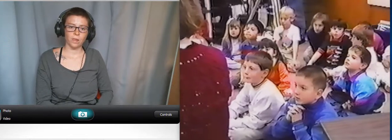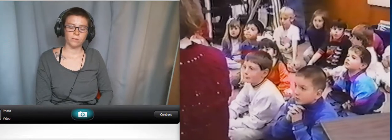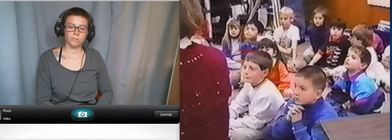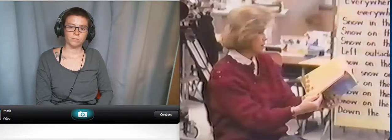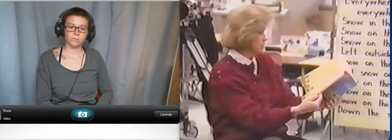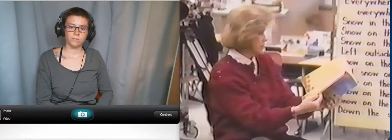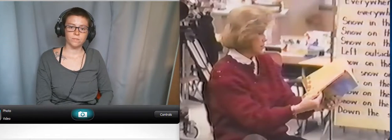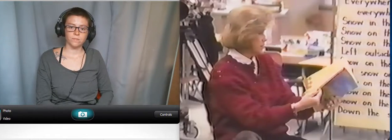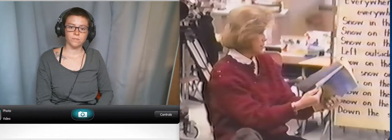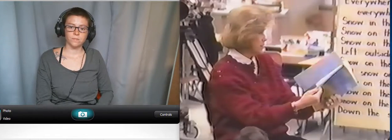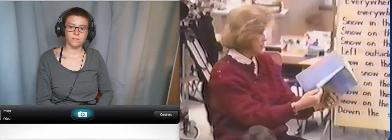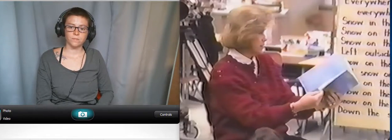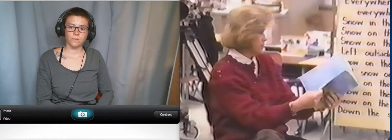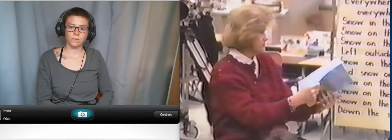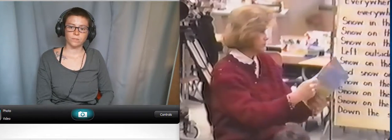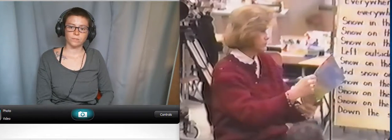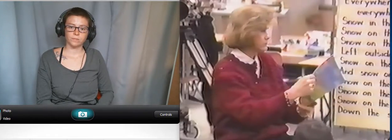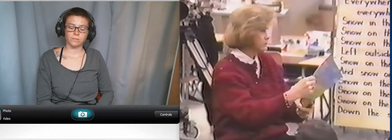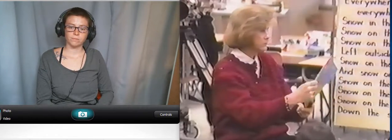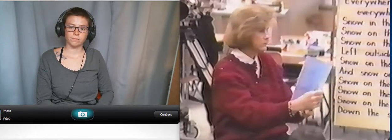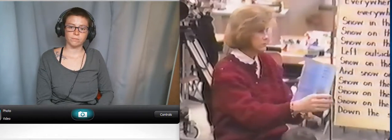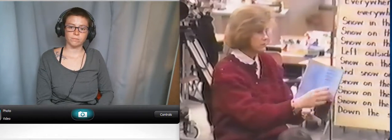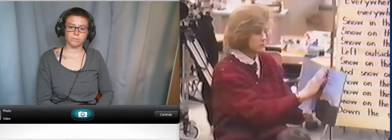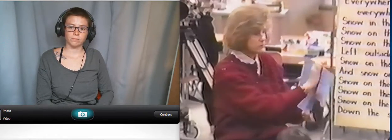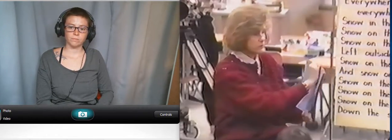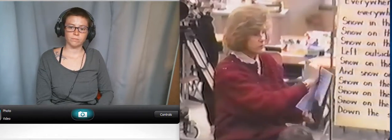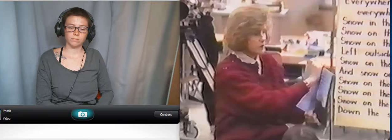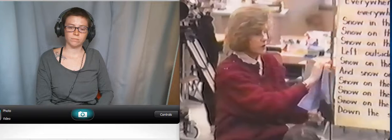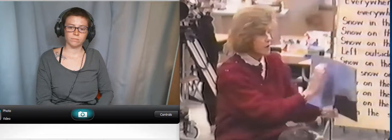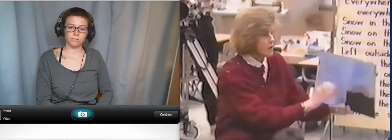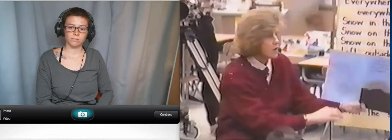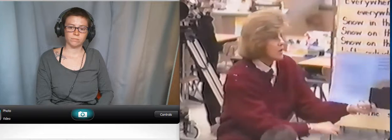the weather be like today?